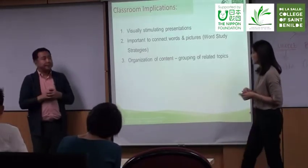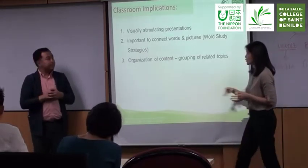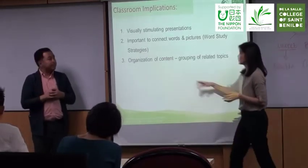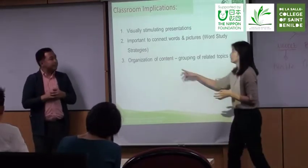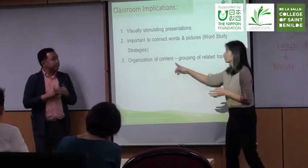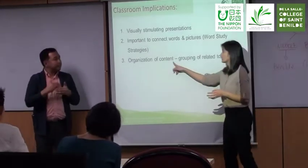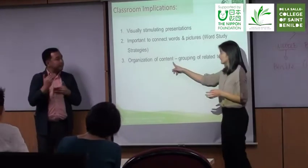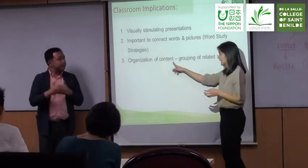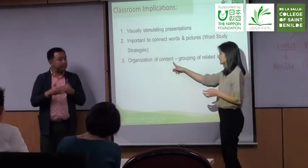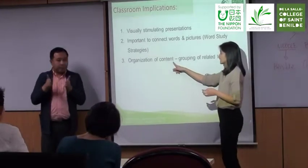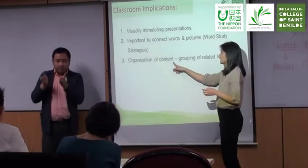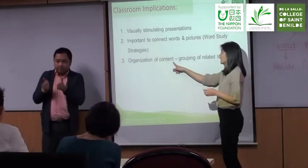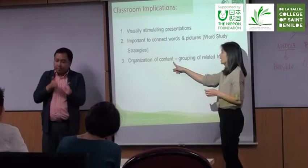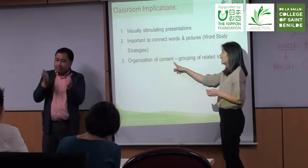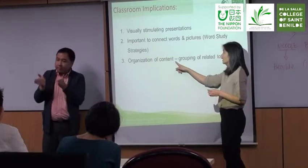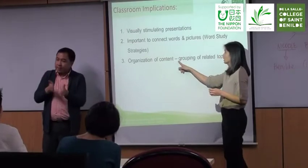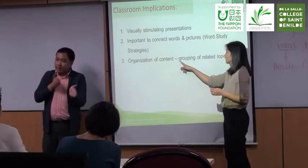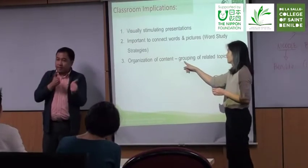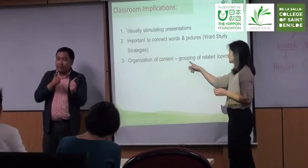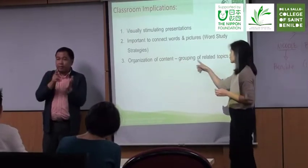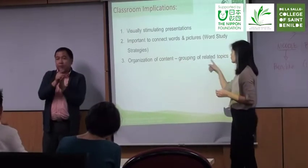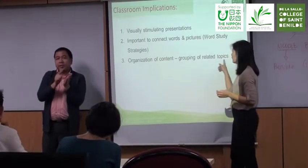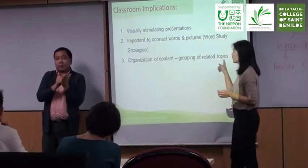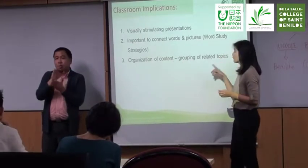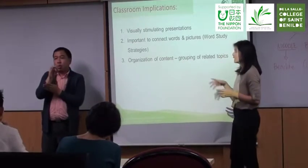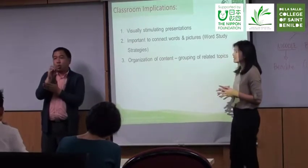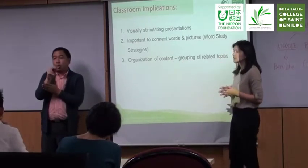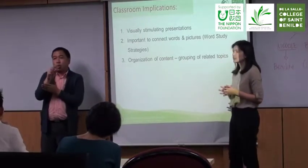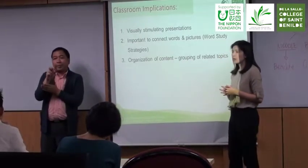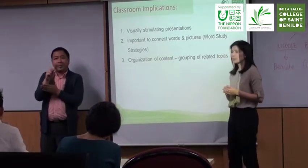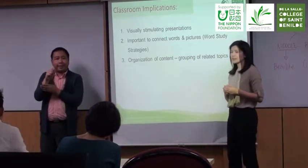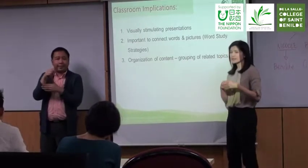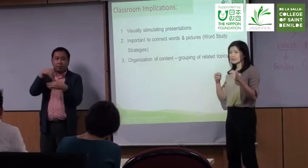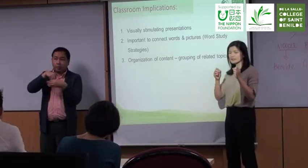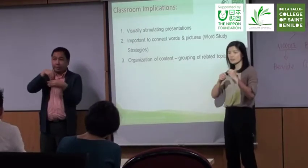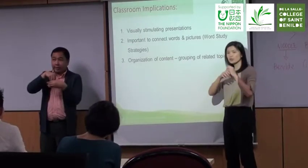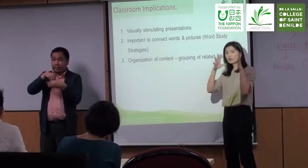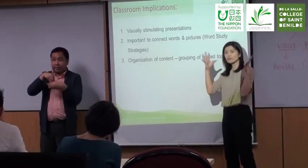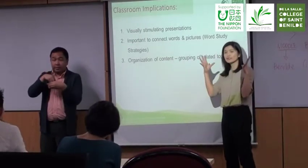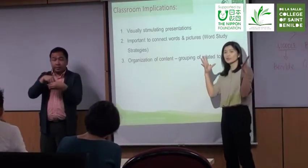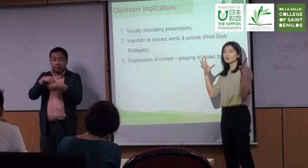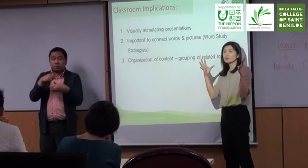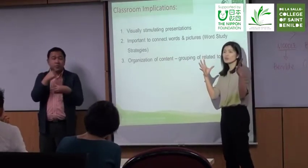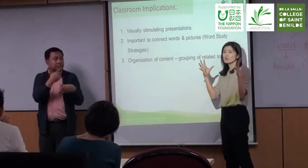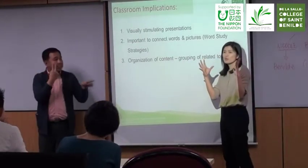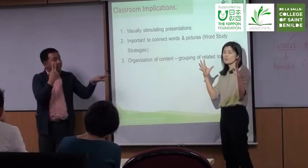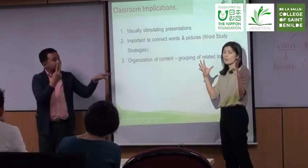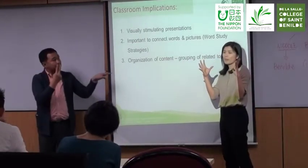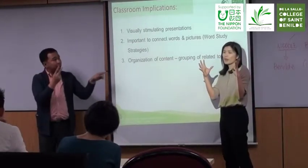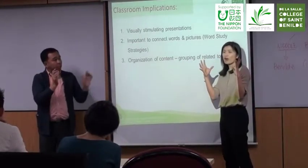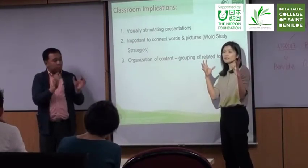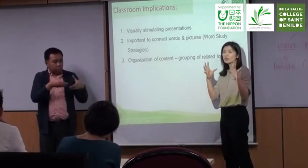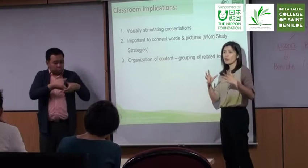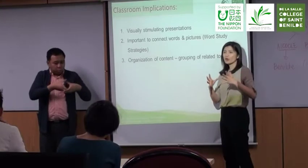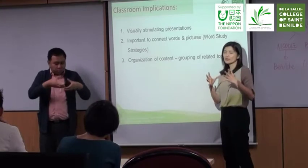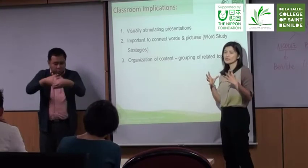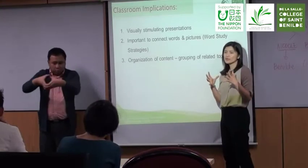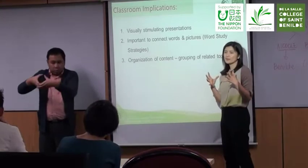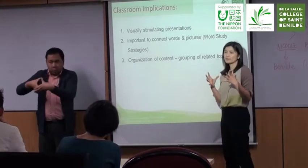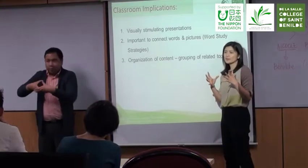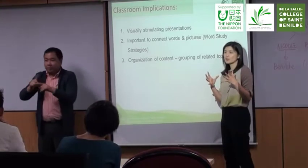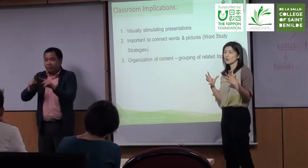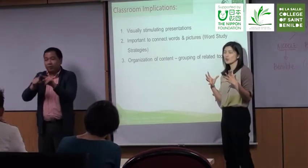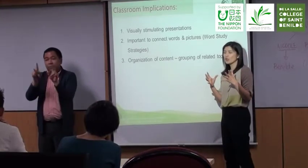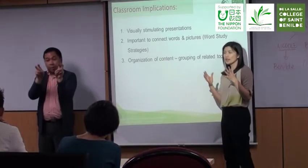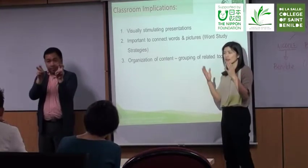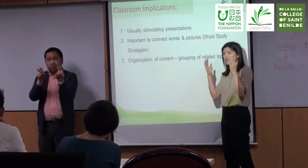Next, organization of content. The grouping of related topics gives them an overview of the